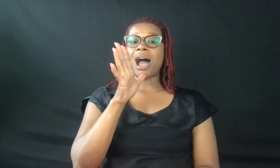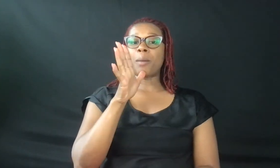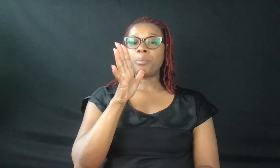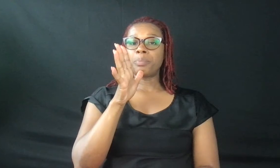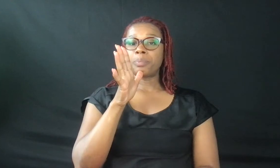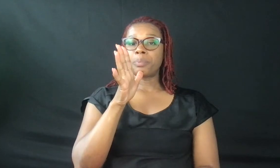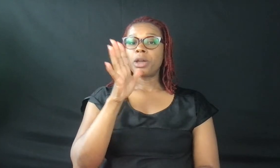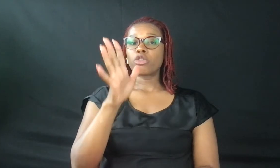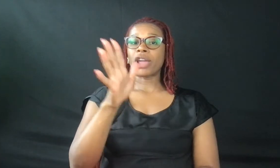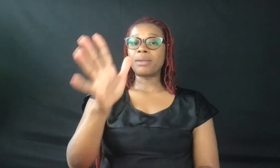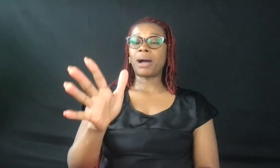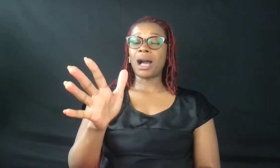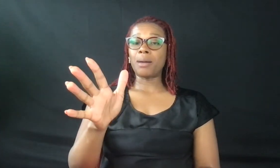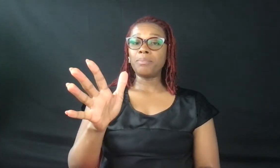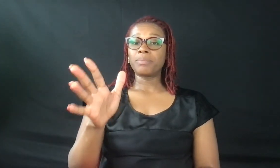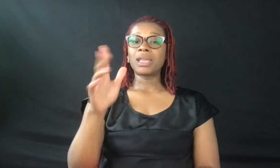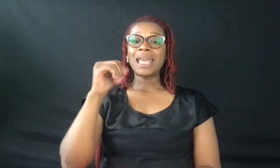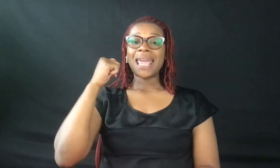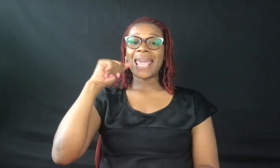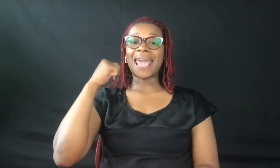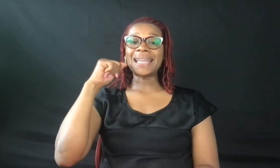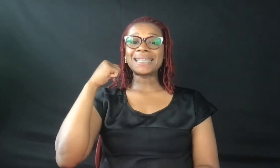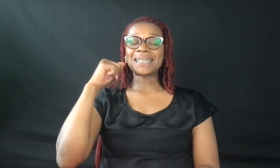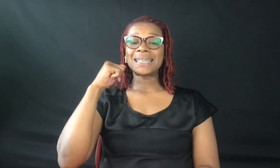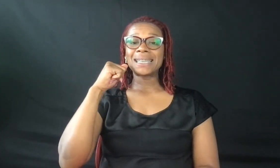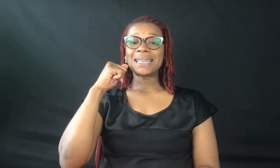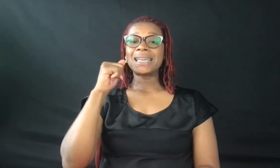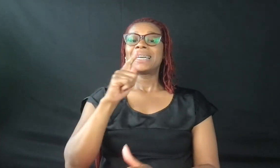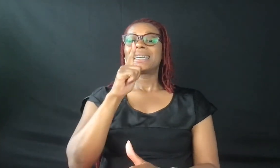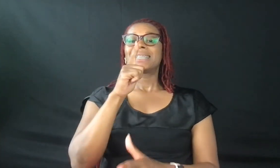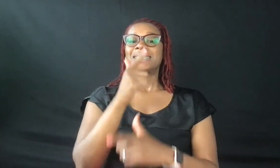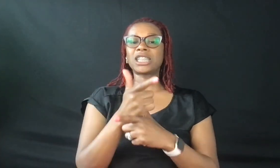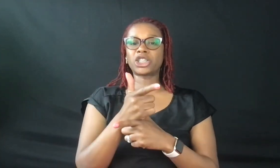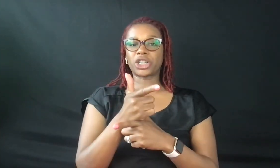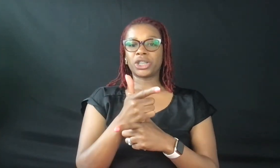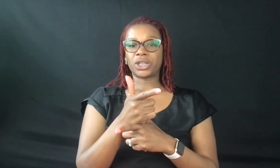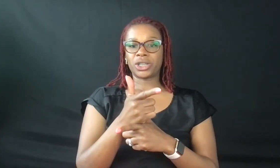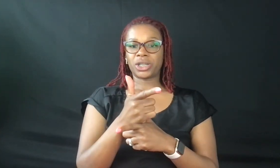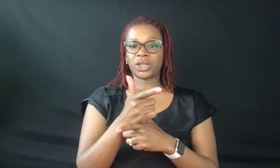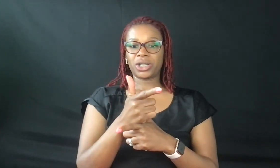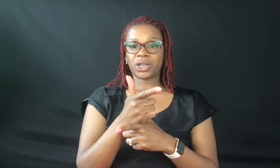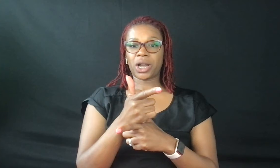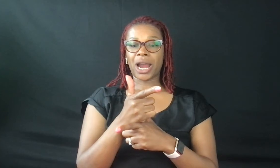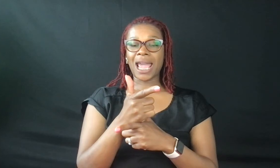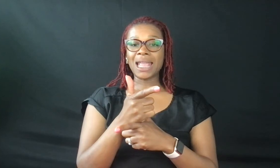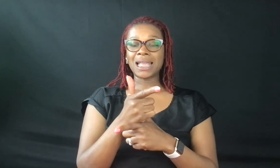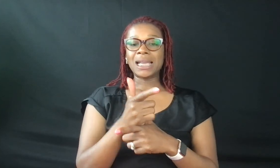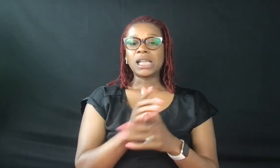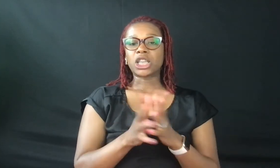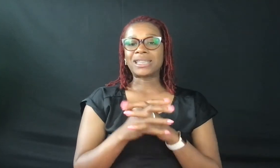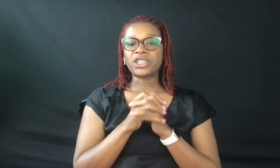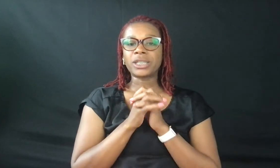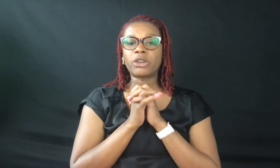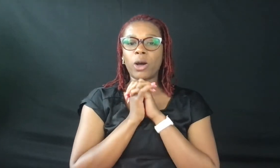mom, grandmom, aunt, sister. All right. So that's just a little helpful